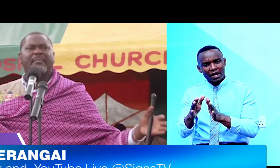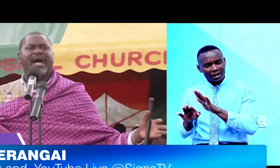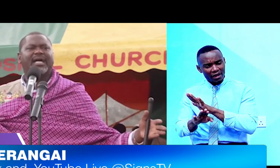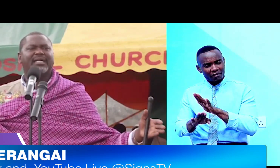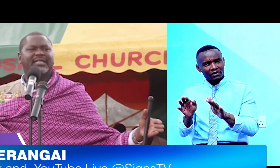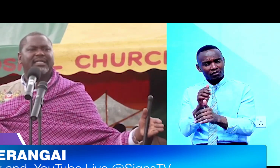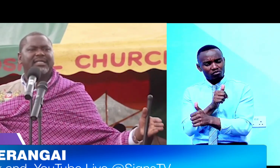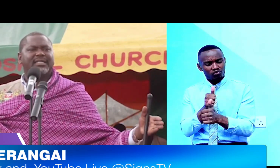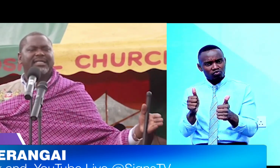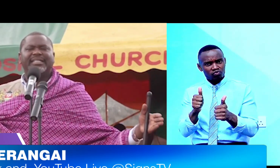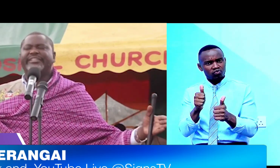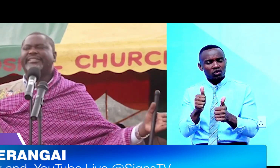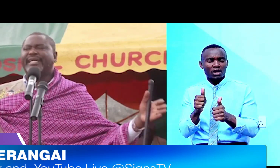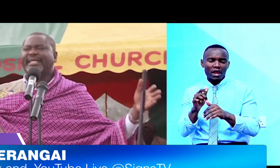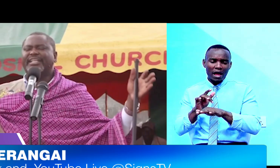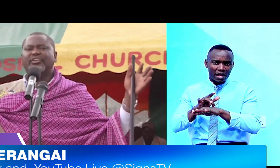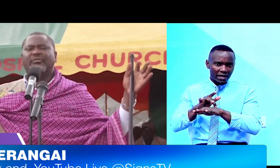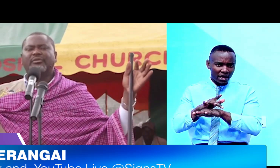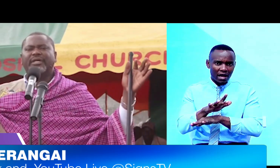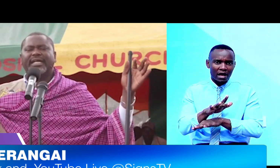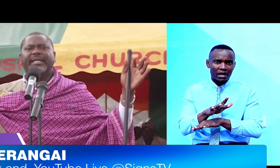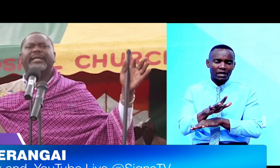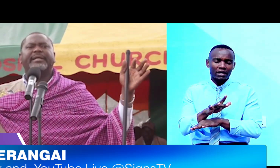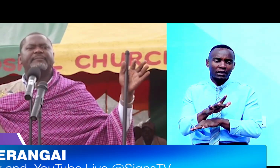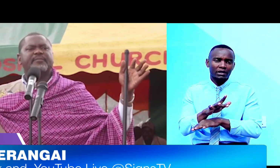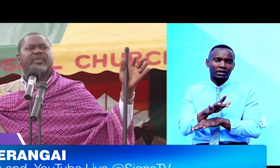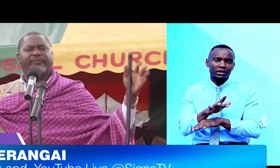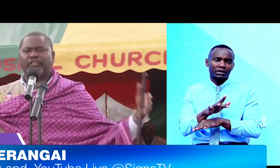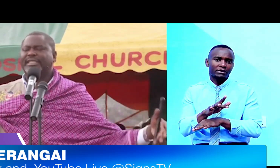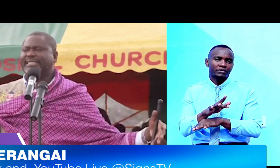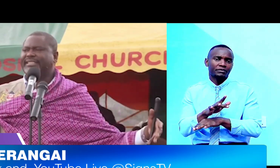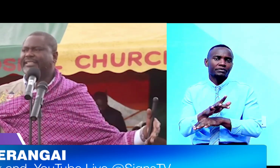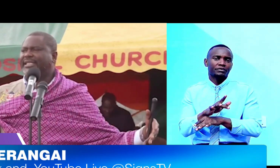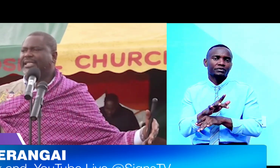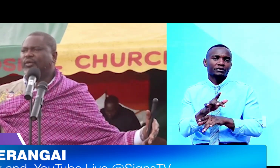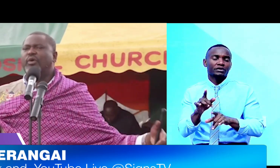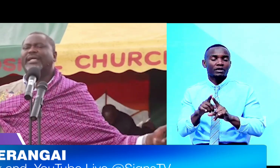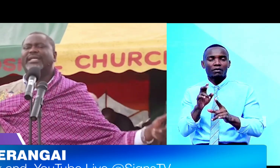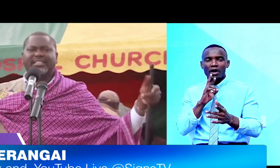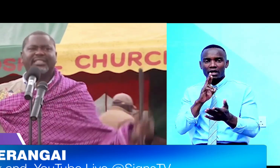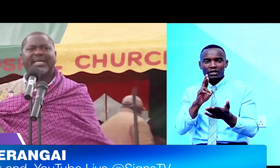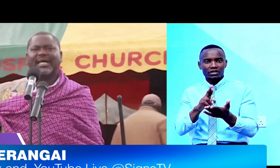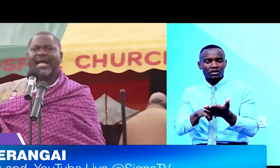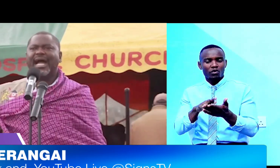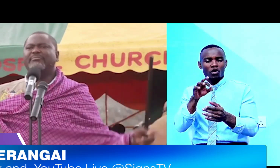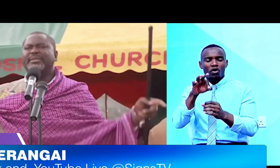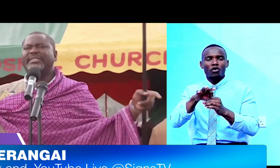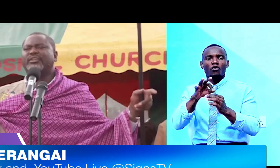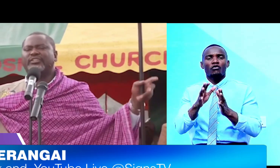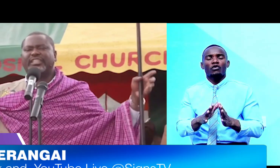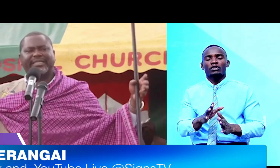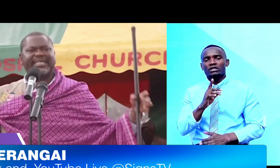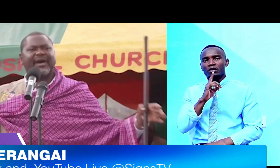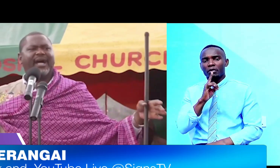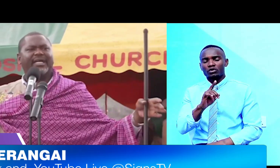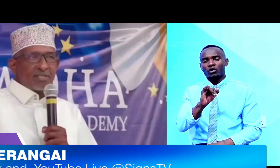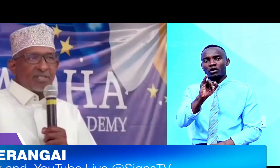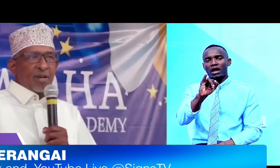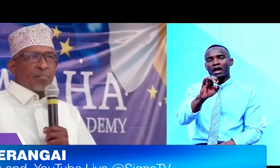mapema, registering new voters, kuhakikisha IEBC kwa sawa sawa. And people are